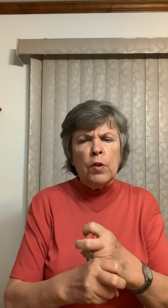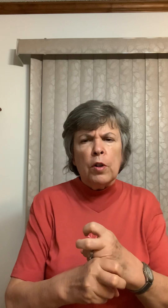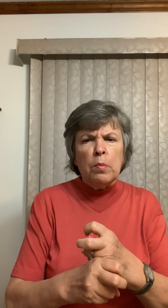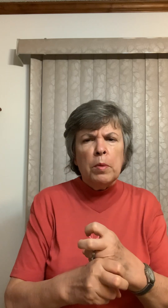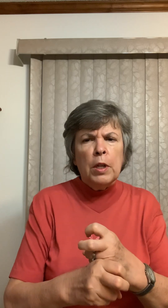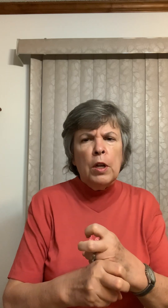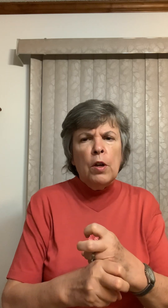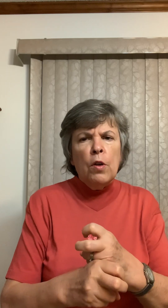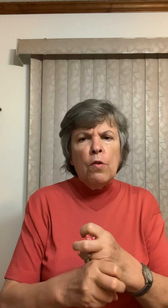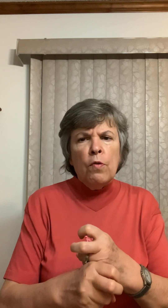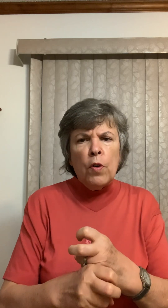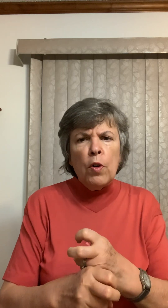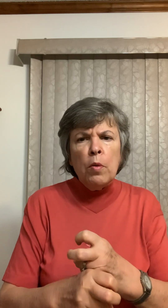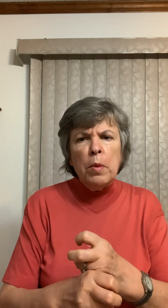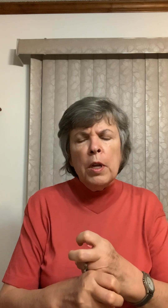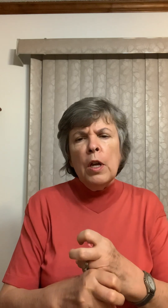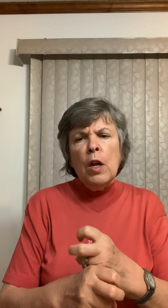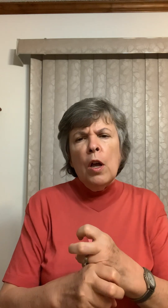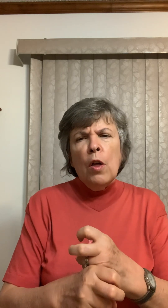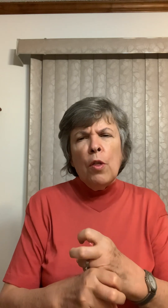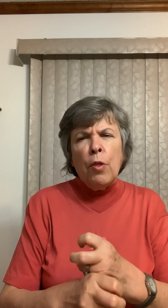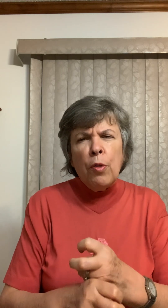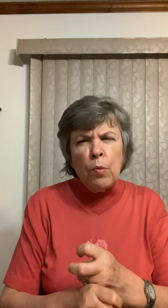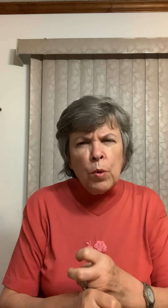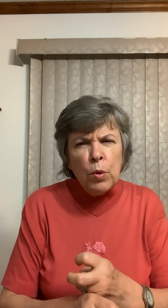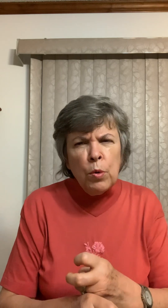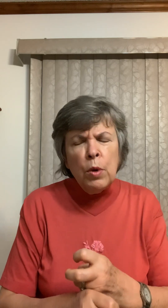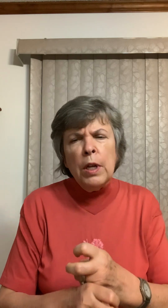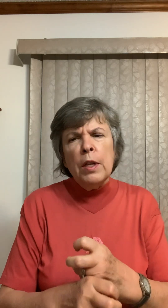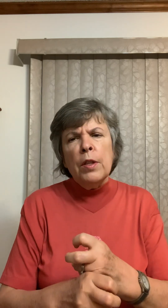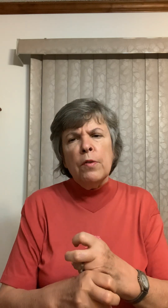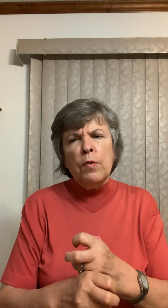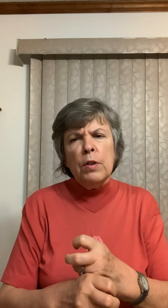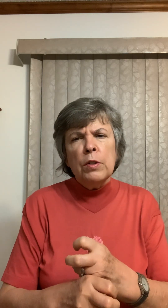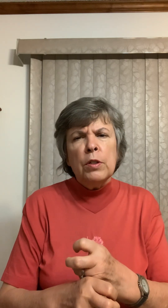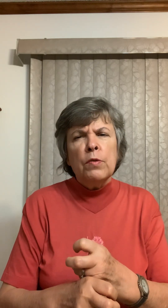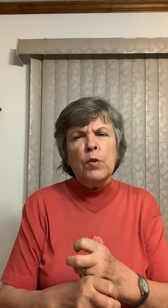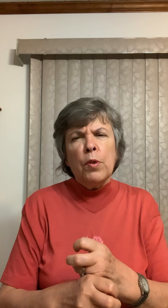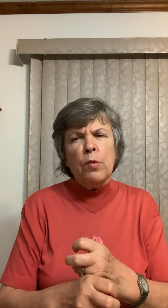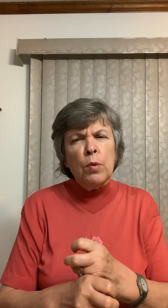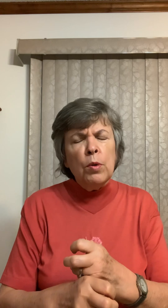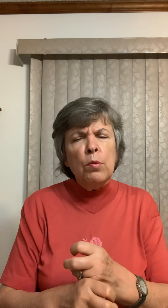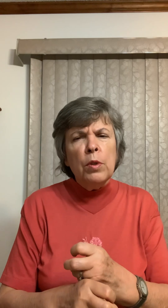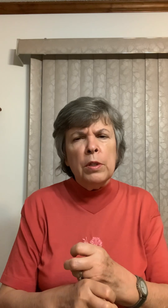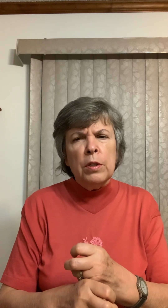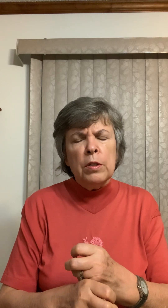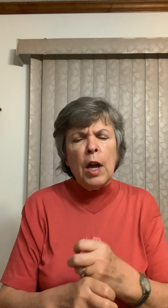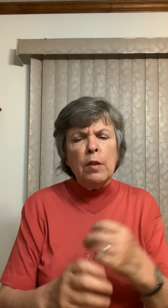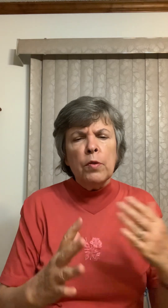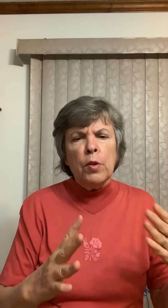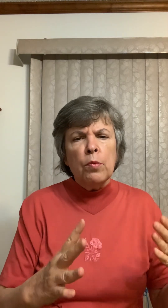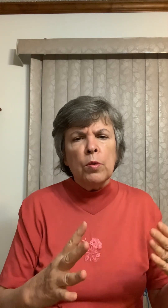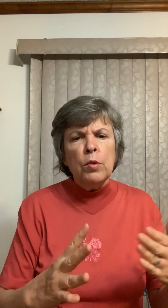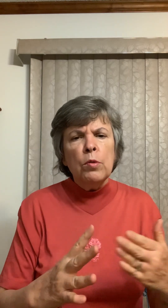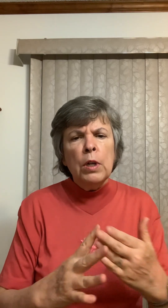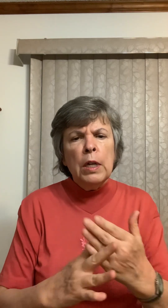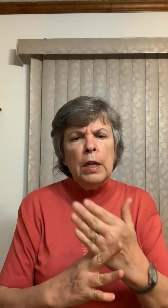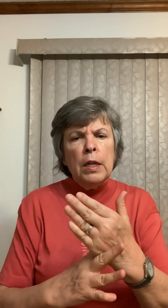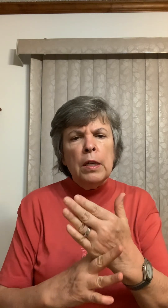firm. Firm through the fiercest. For through, the sign for through